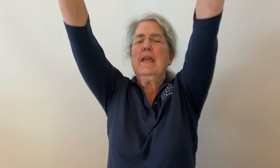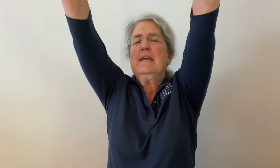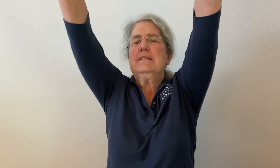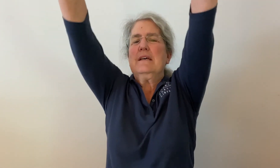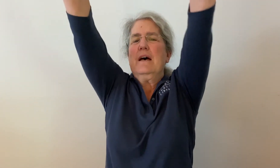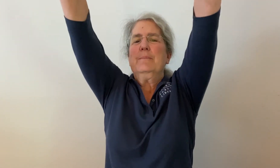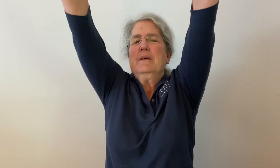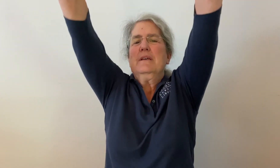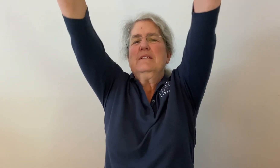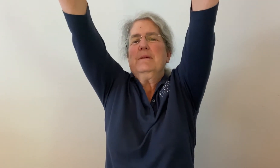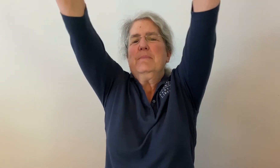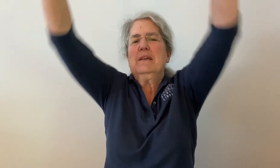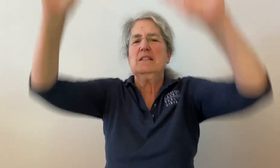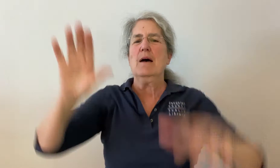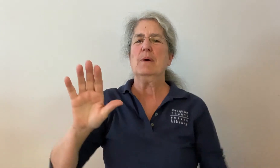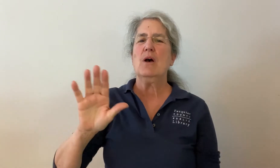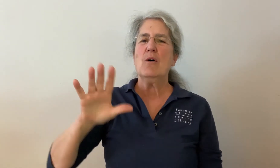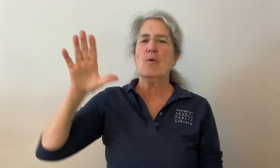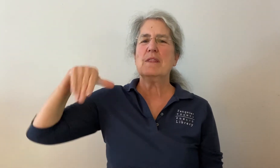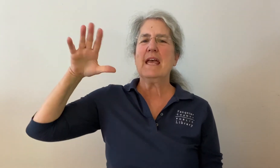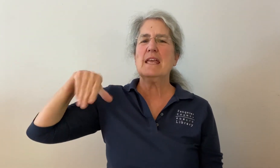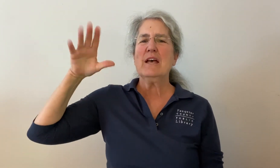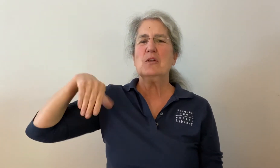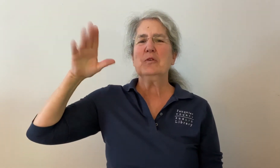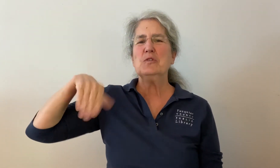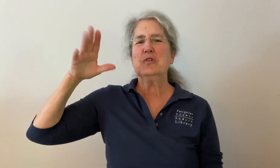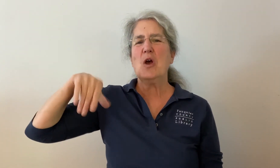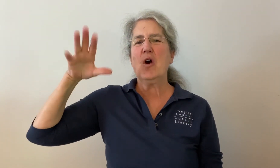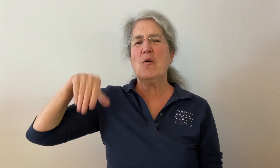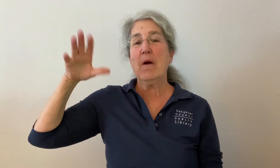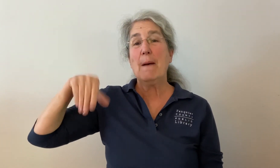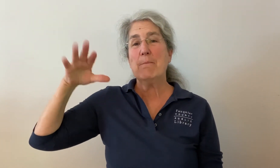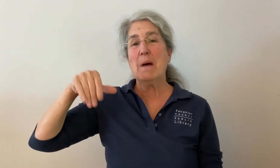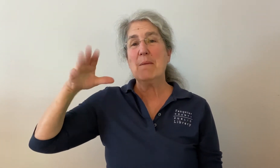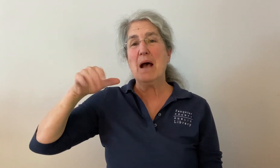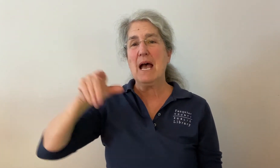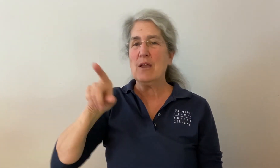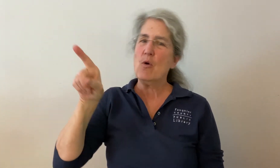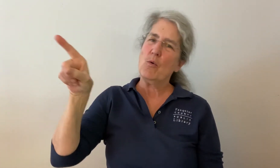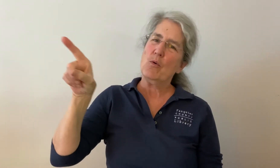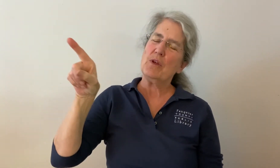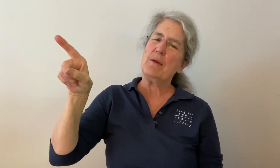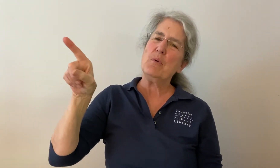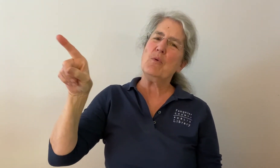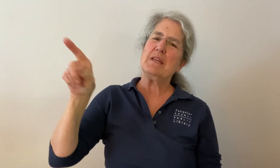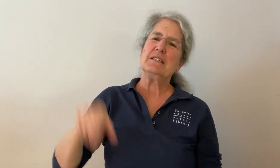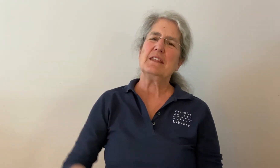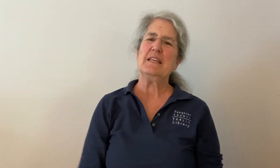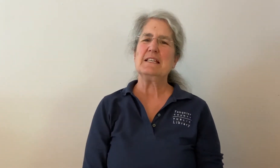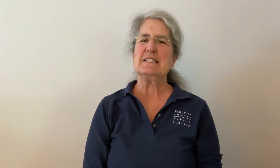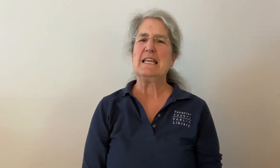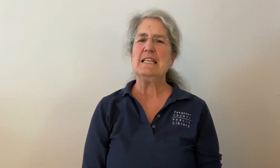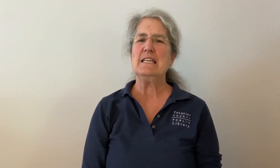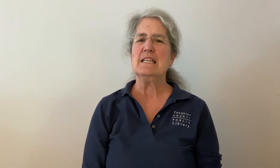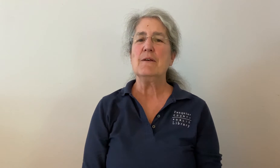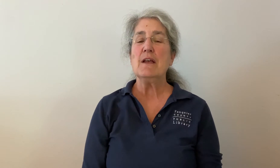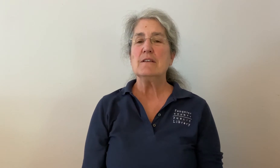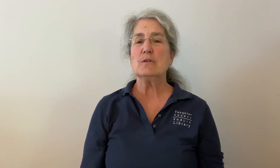hands up to be picked up, or they learn to go bye-bye, or they point to things they need. So if